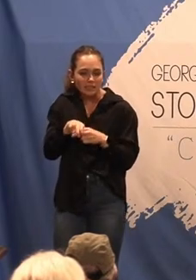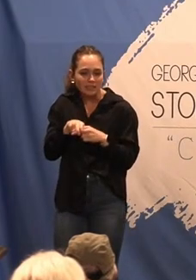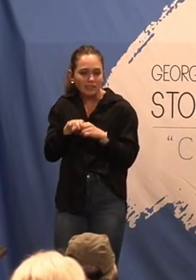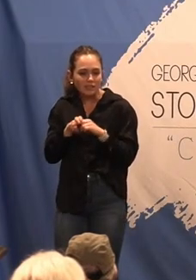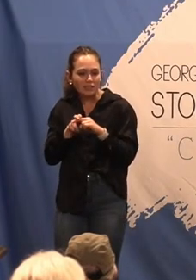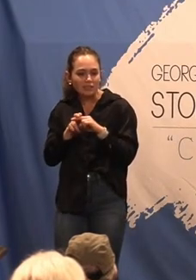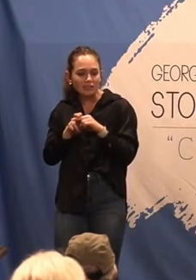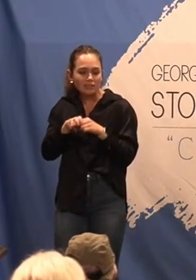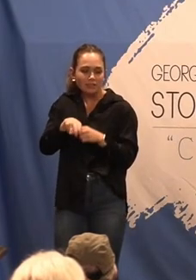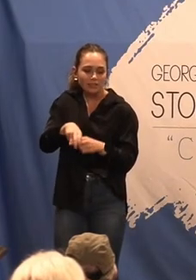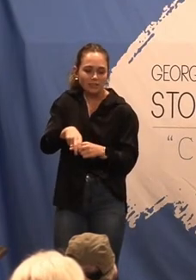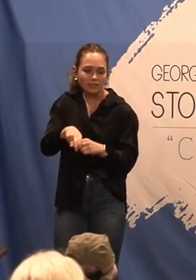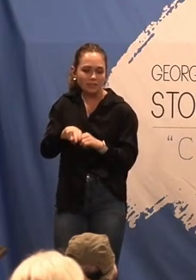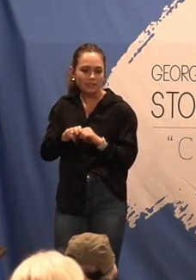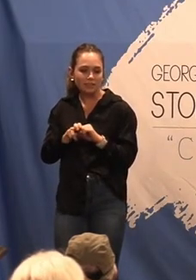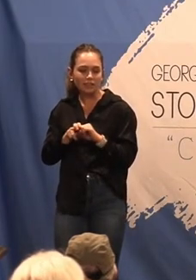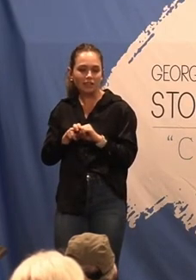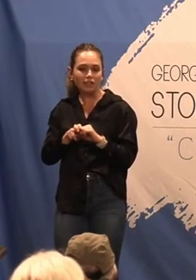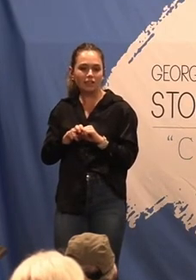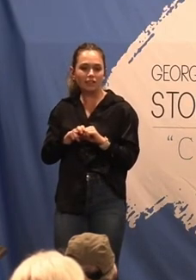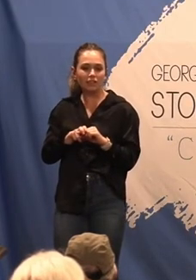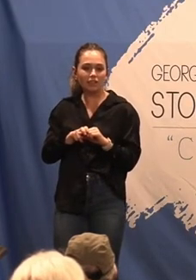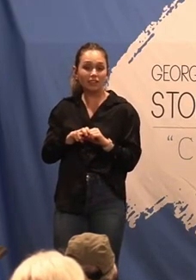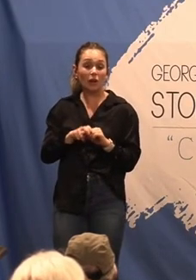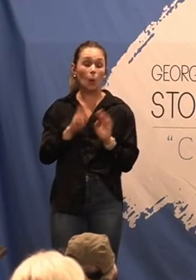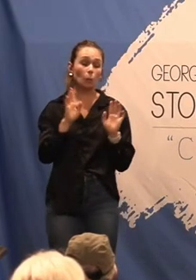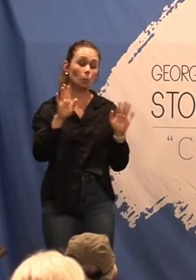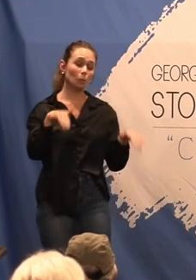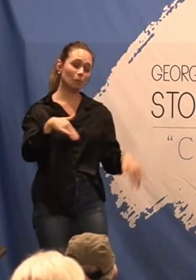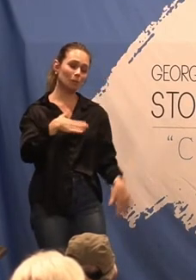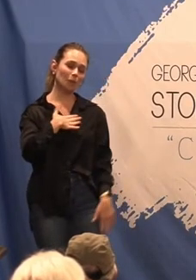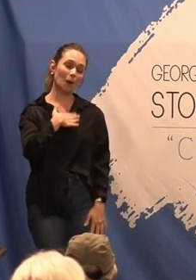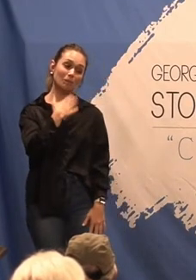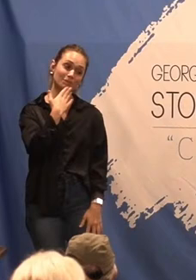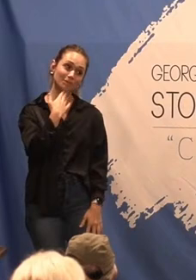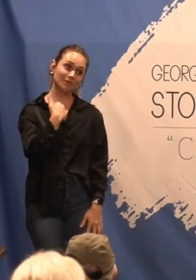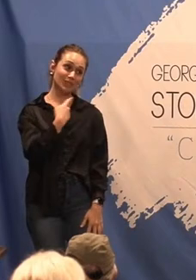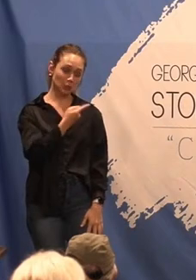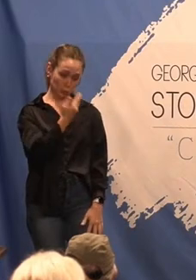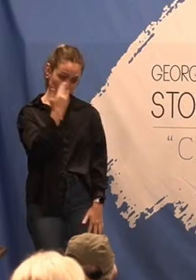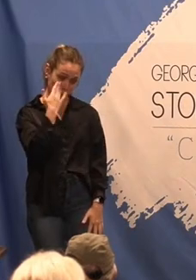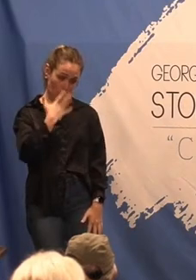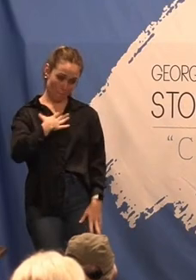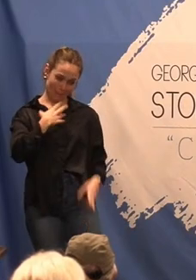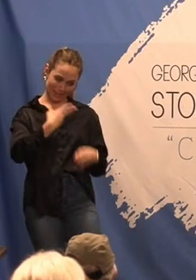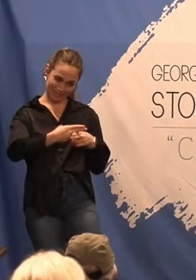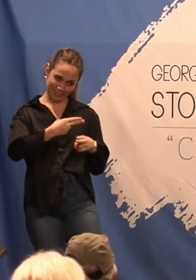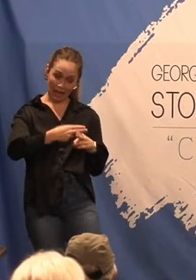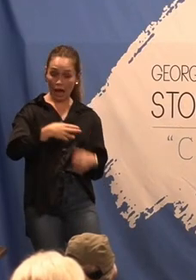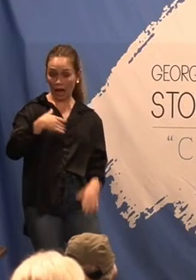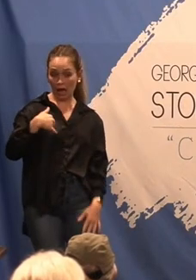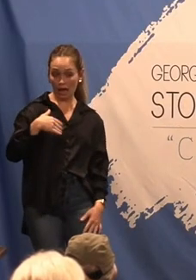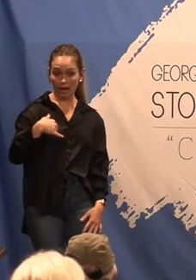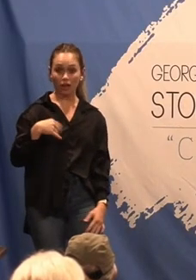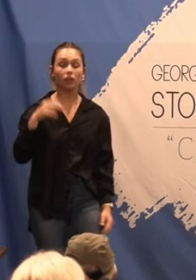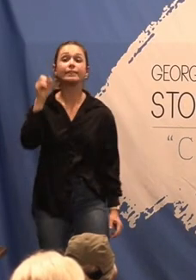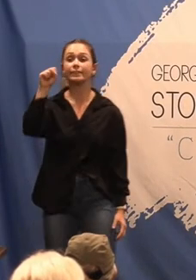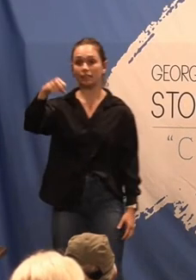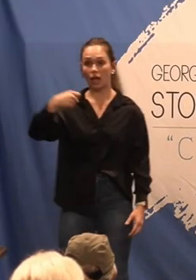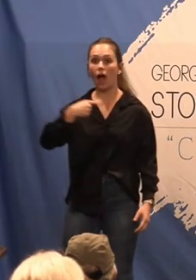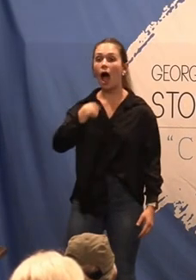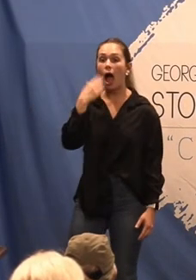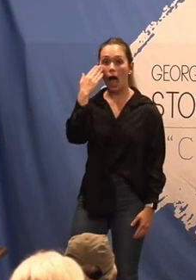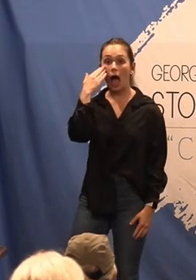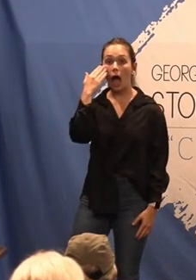Creak, creak. Well, my darling, do you know my name? Yes, I know